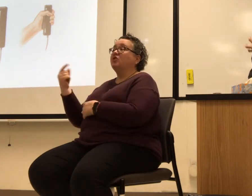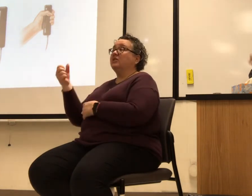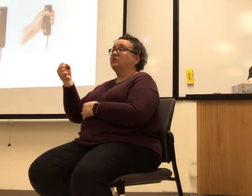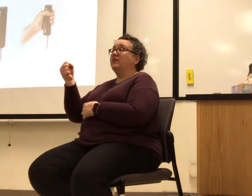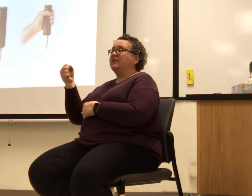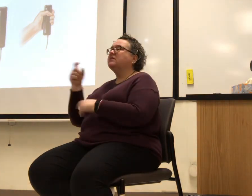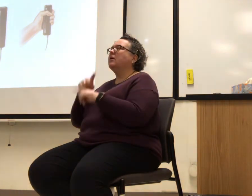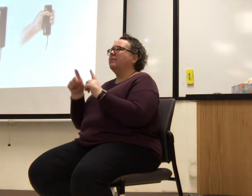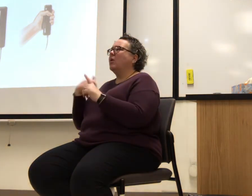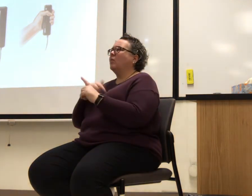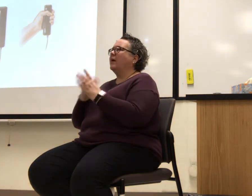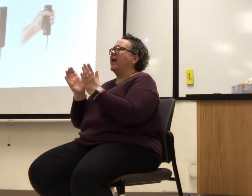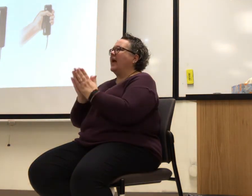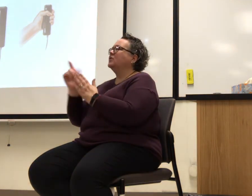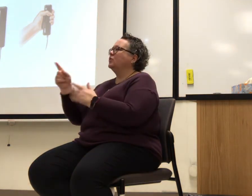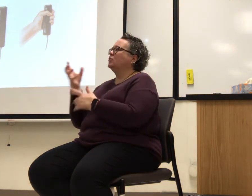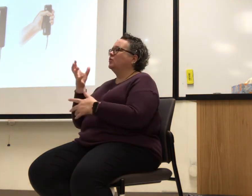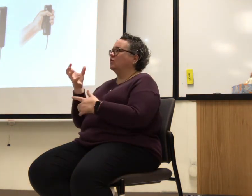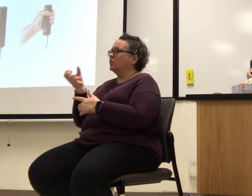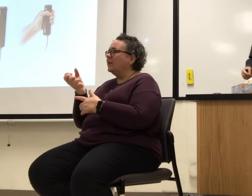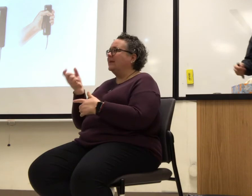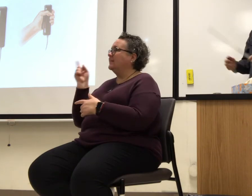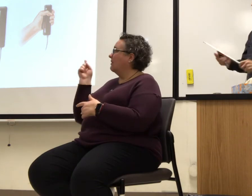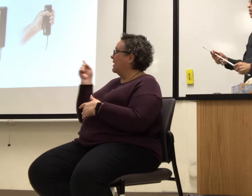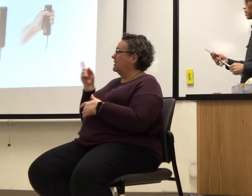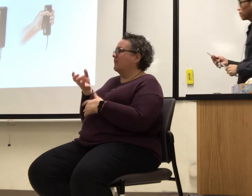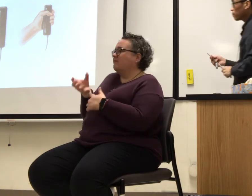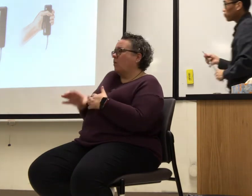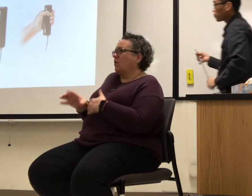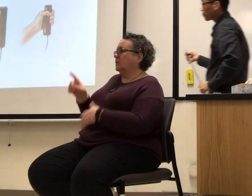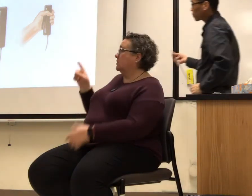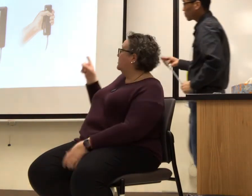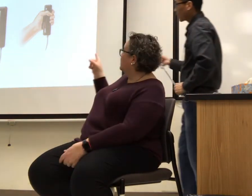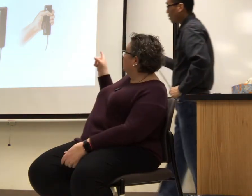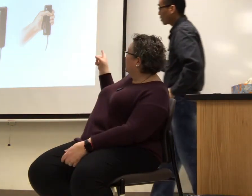you squeeze this force